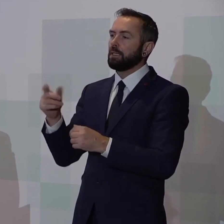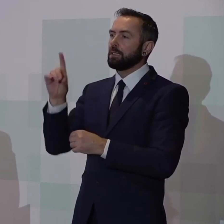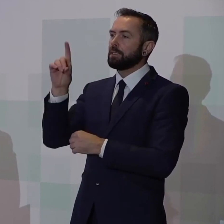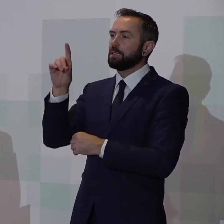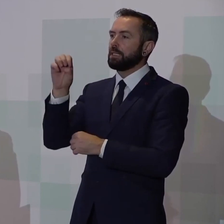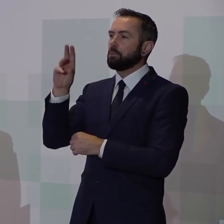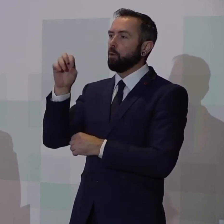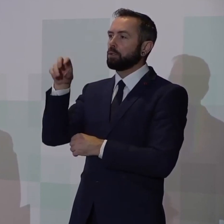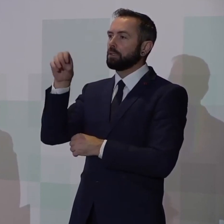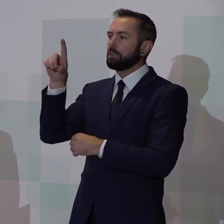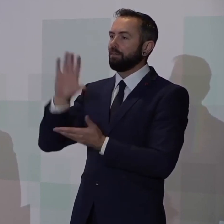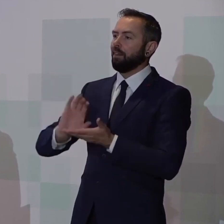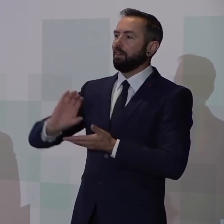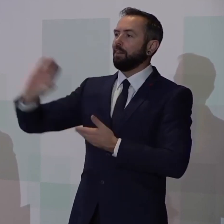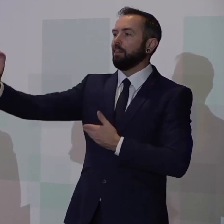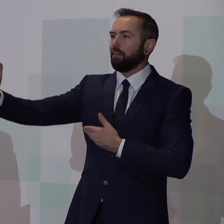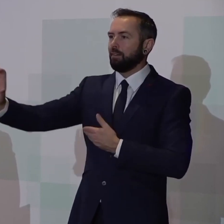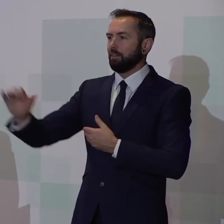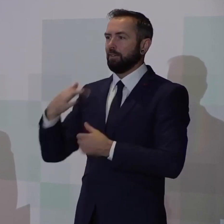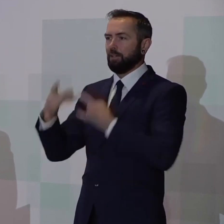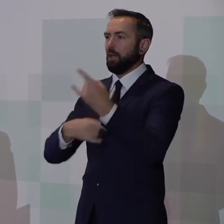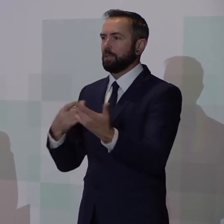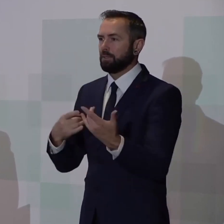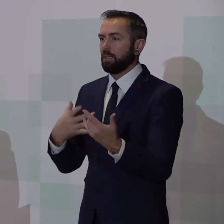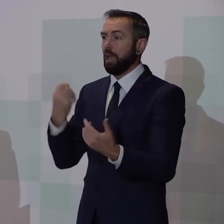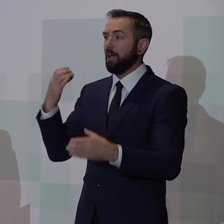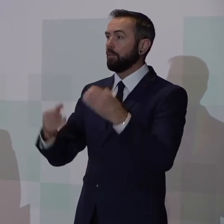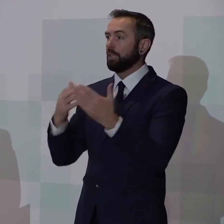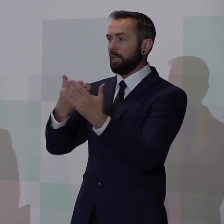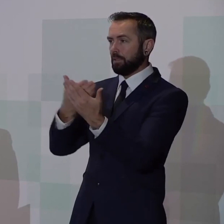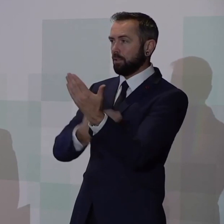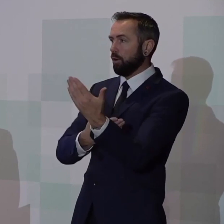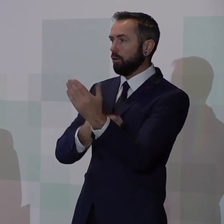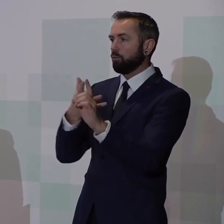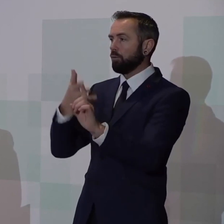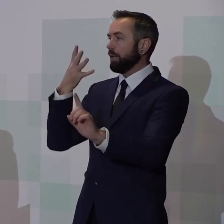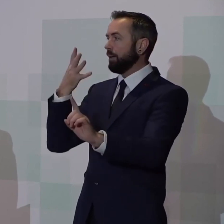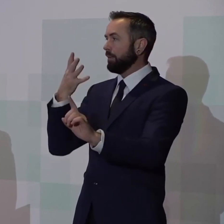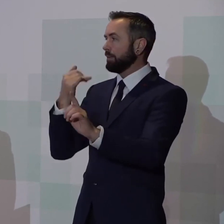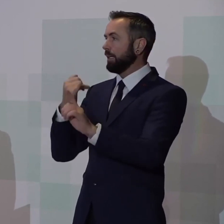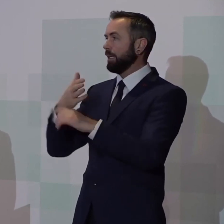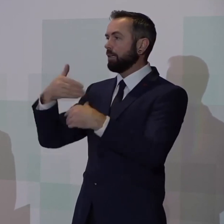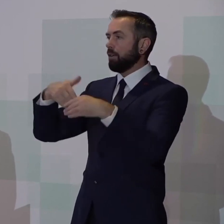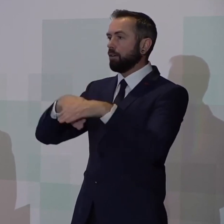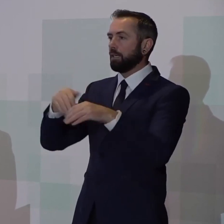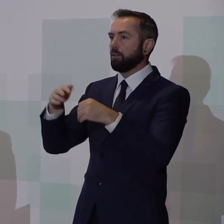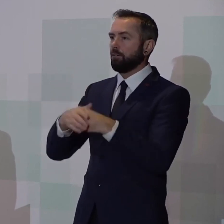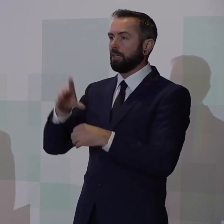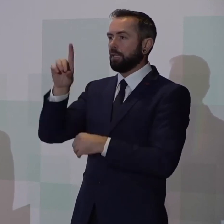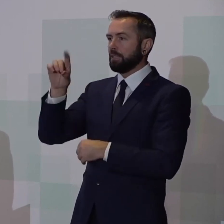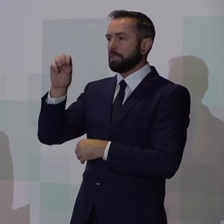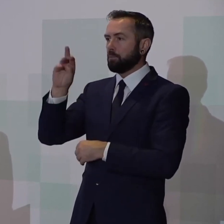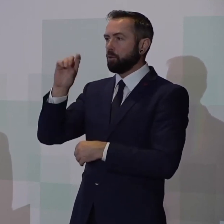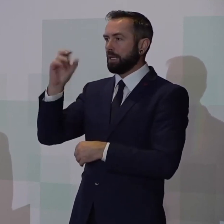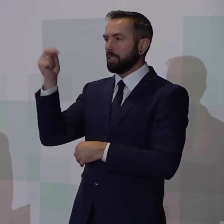And we have had case law recognising that in the context of deportation,